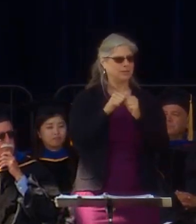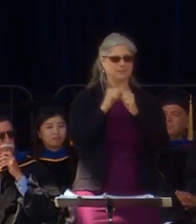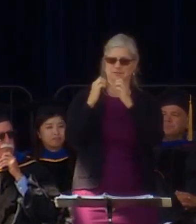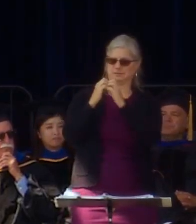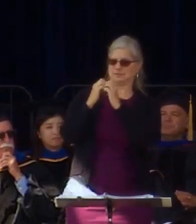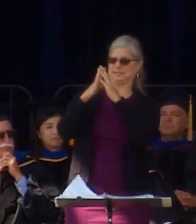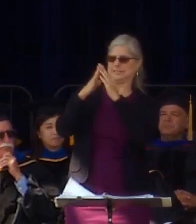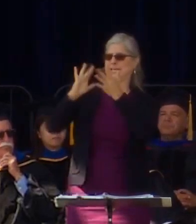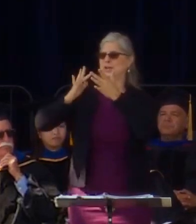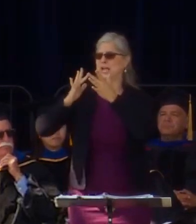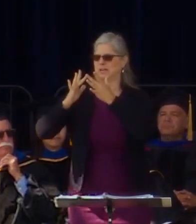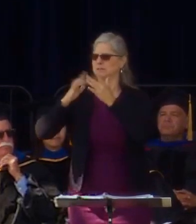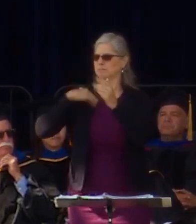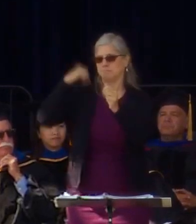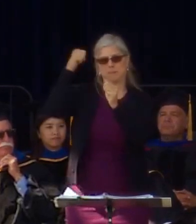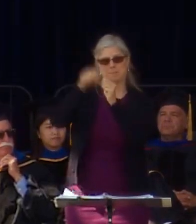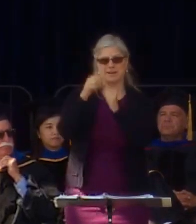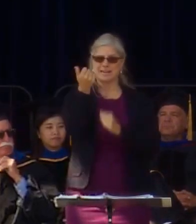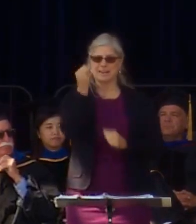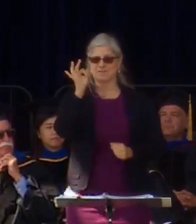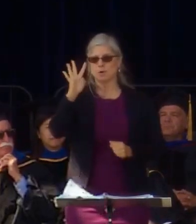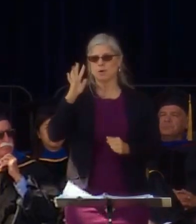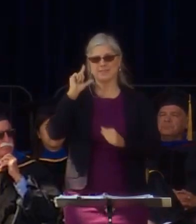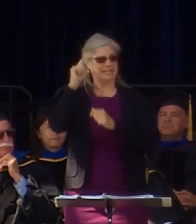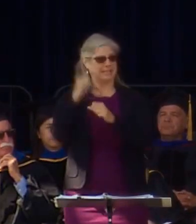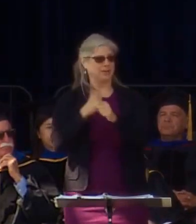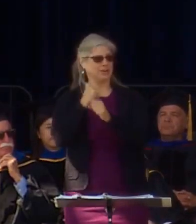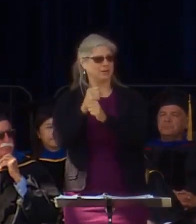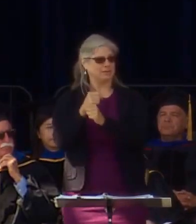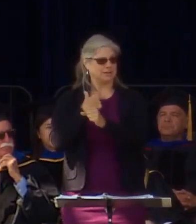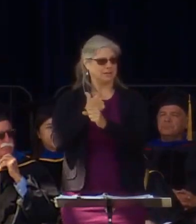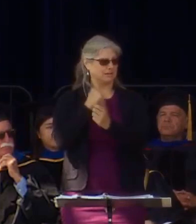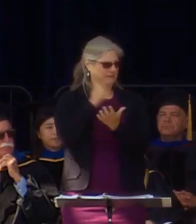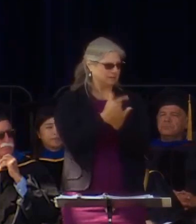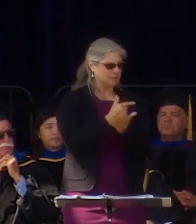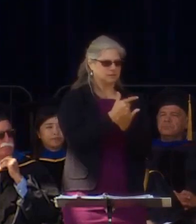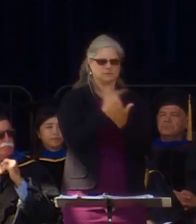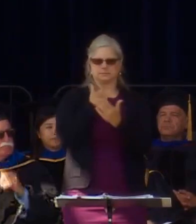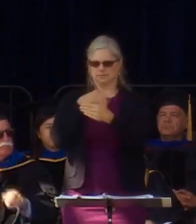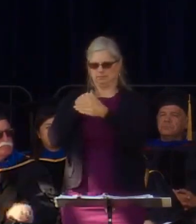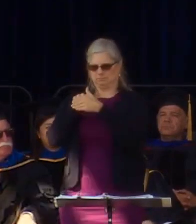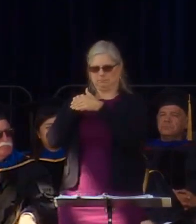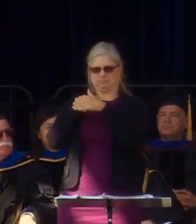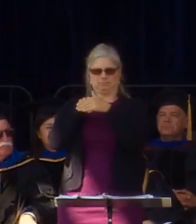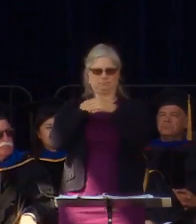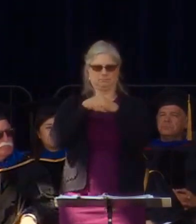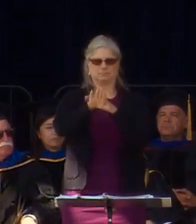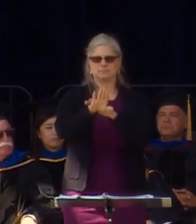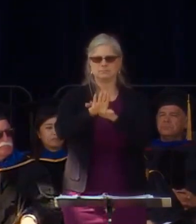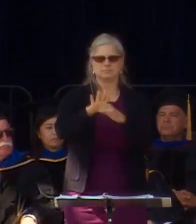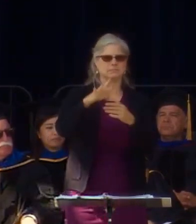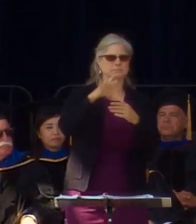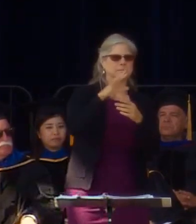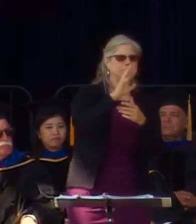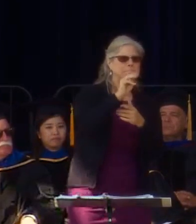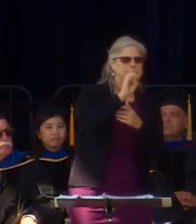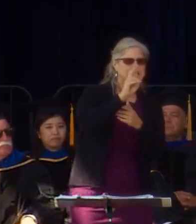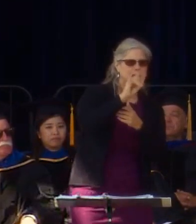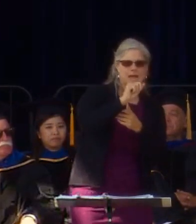year I graduated in 1994, when I was entering into media and